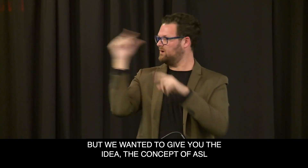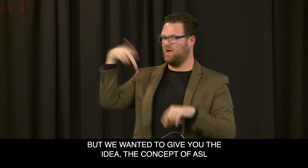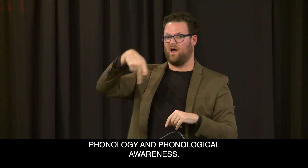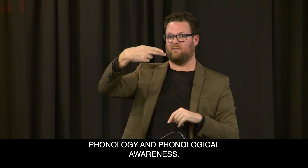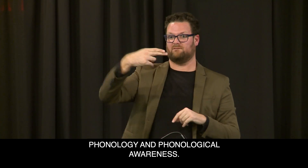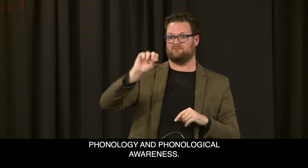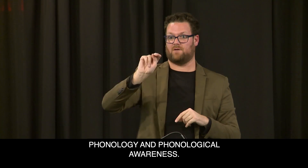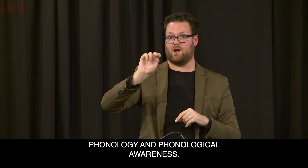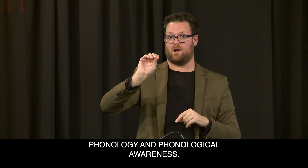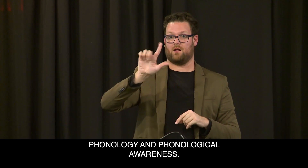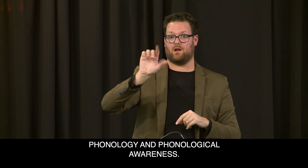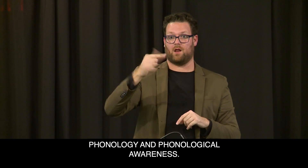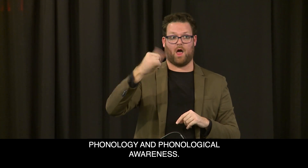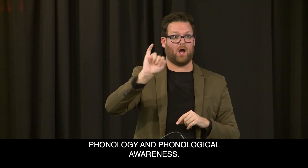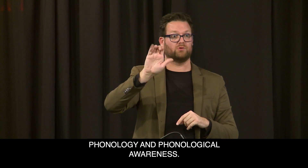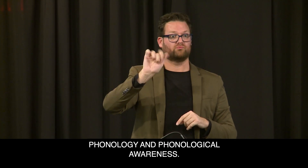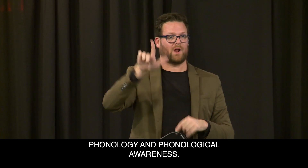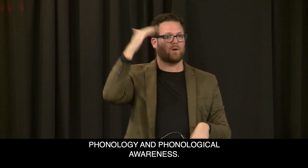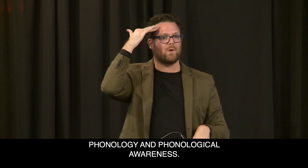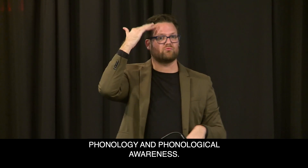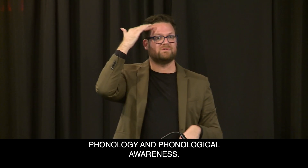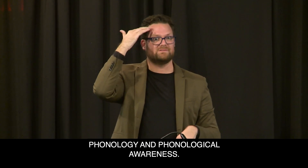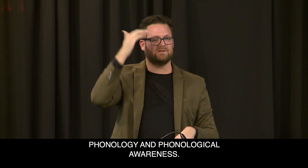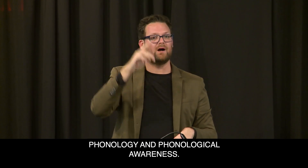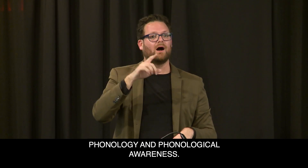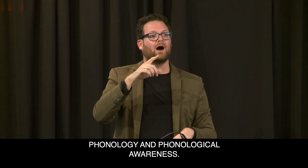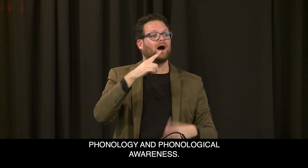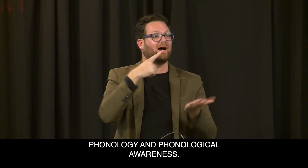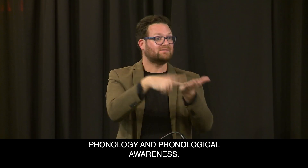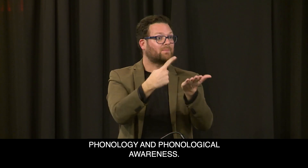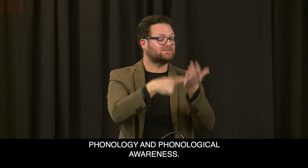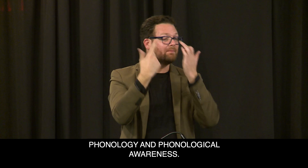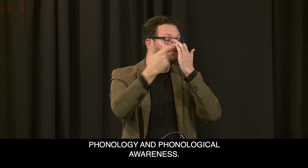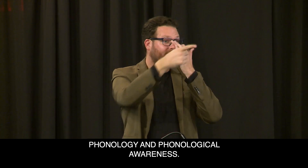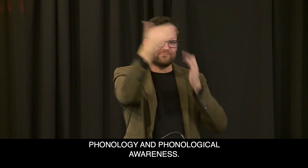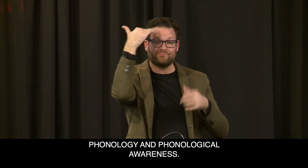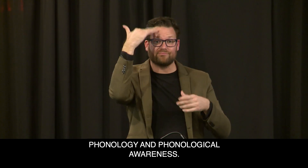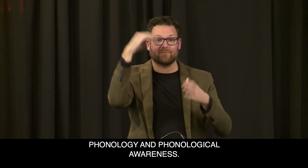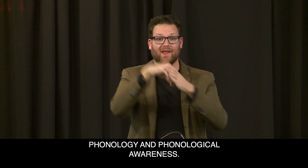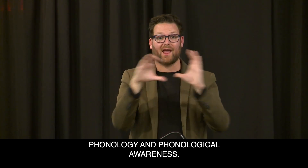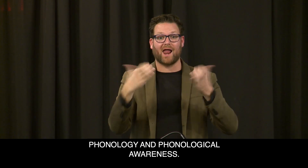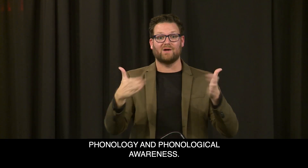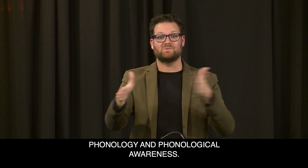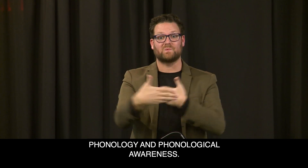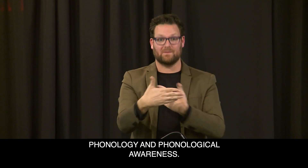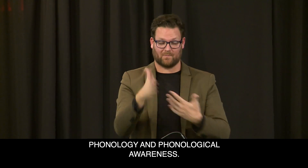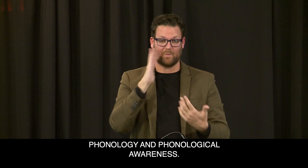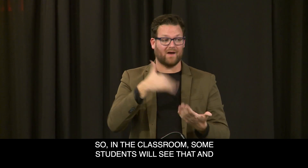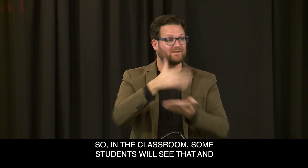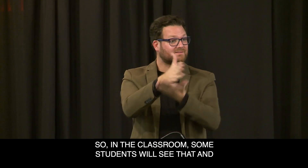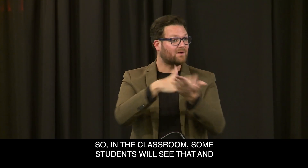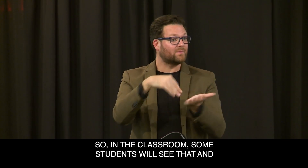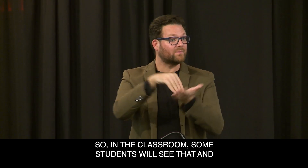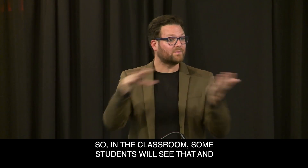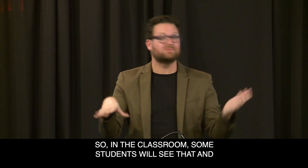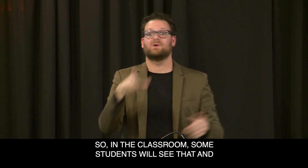ASL phonology and phonological awareness. So in the classroom,